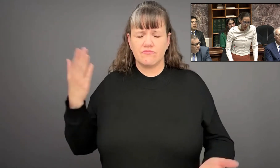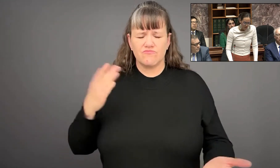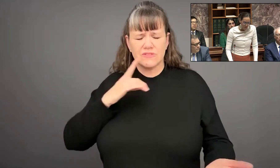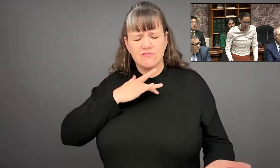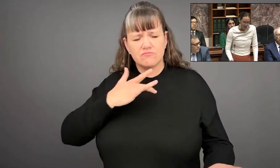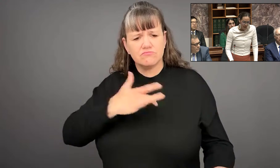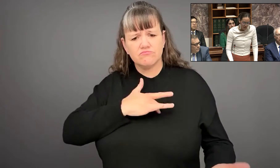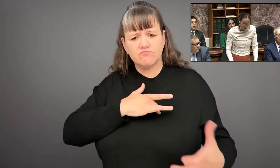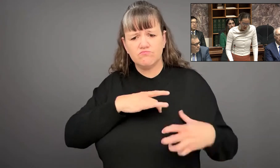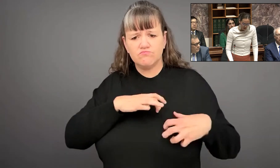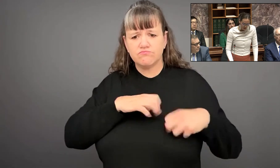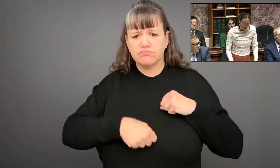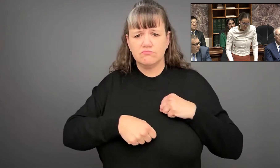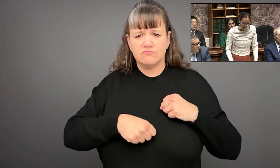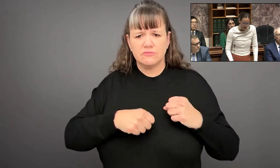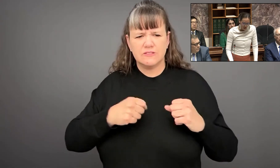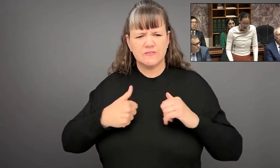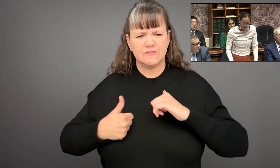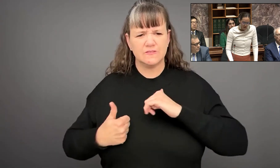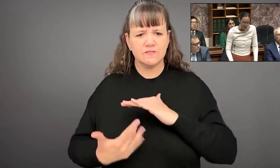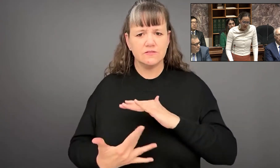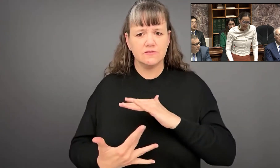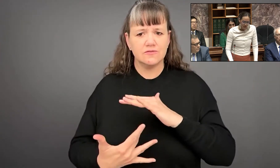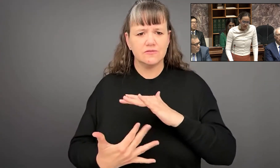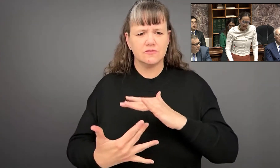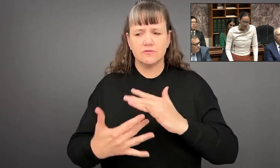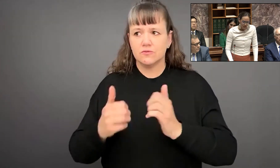that this government cannot do the job